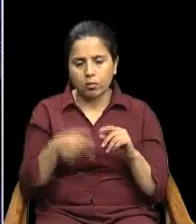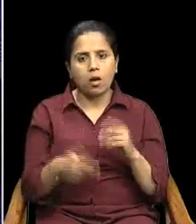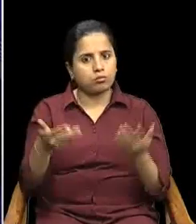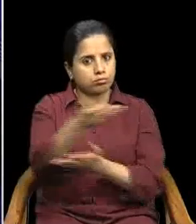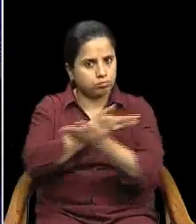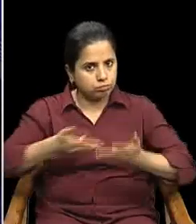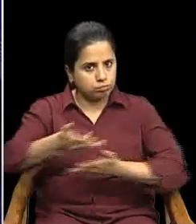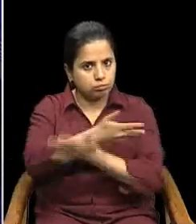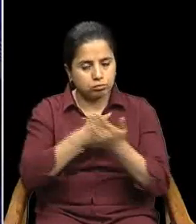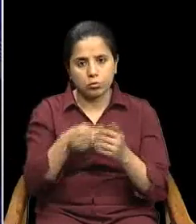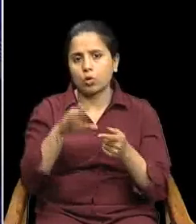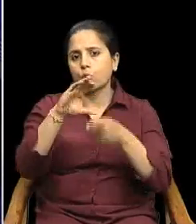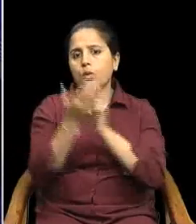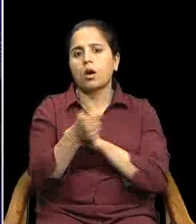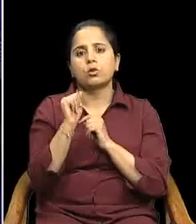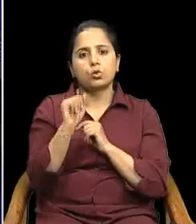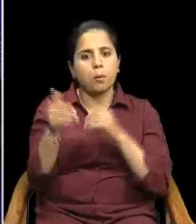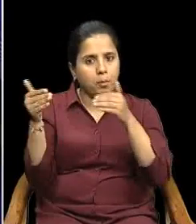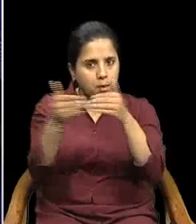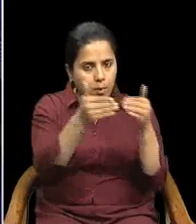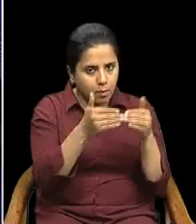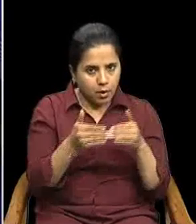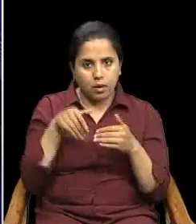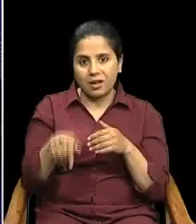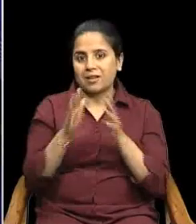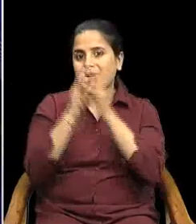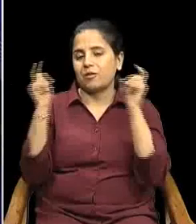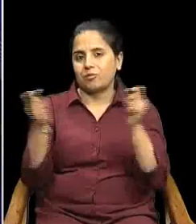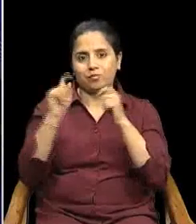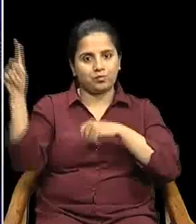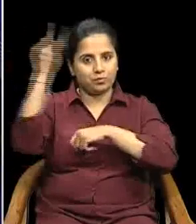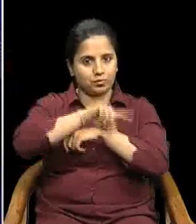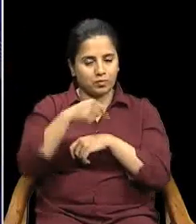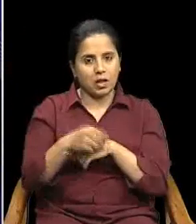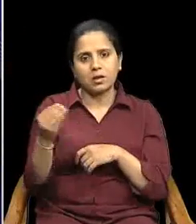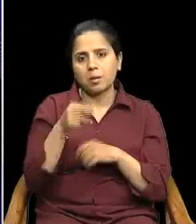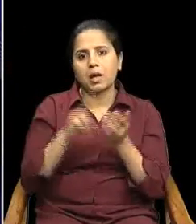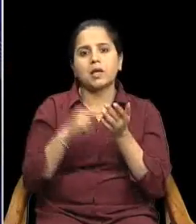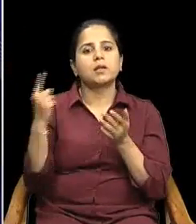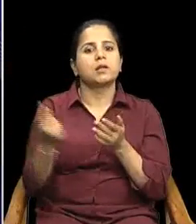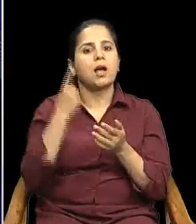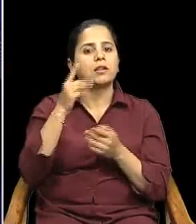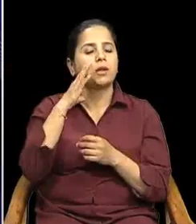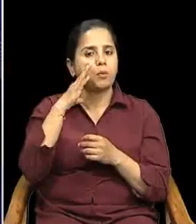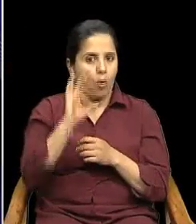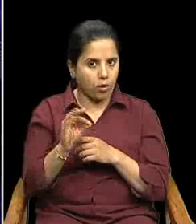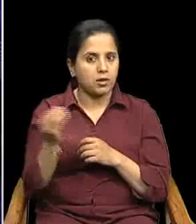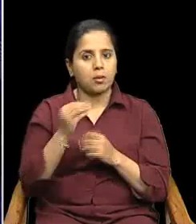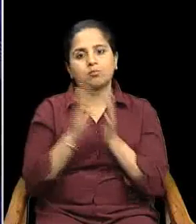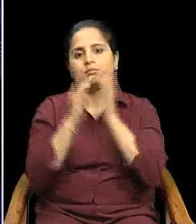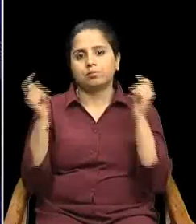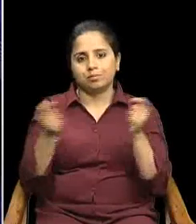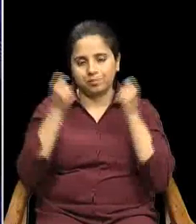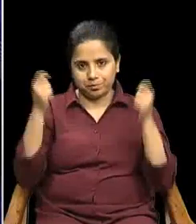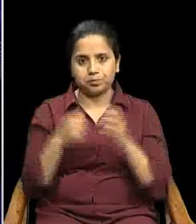discussions, the cultural meet and the celebration days of some national importance.